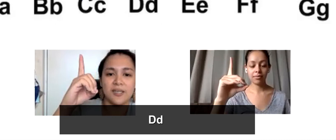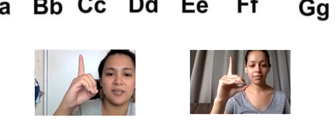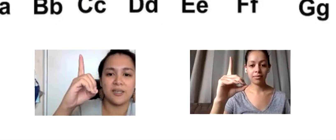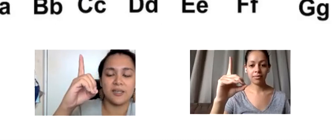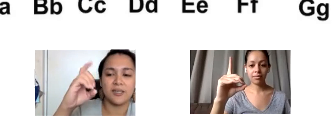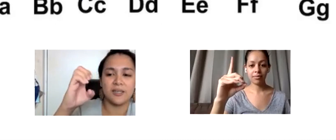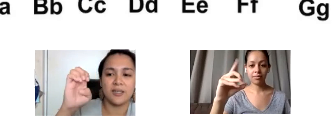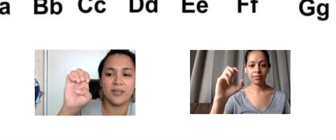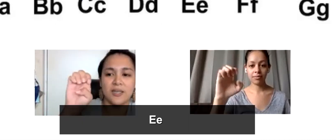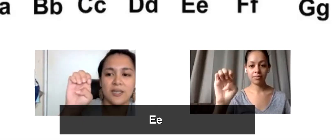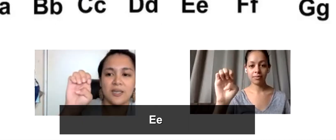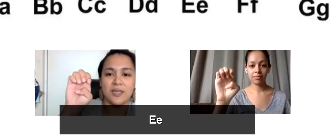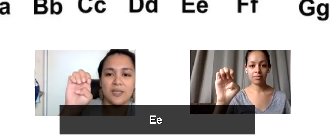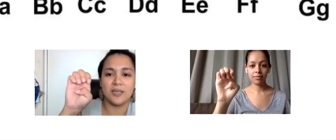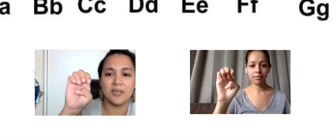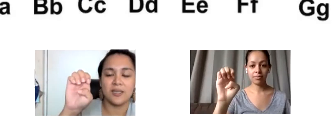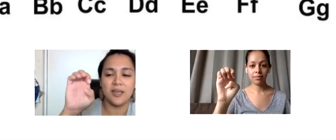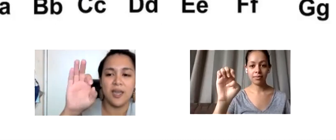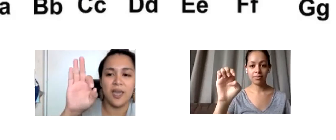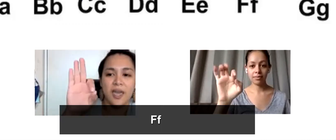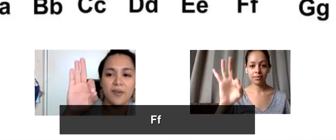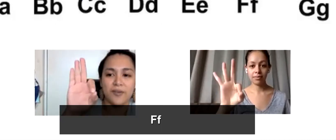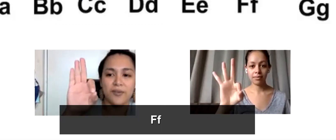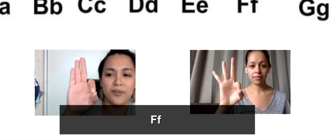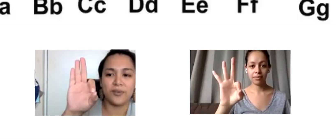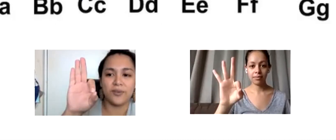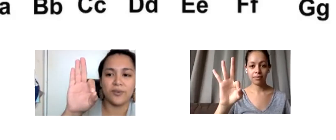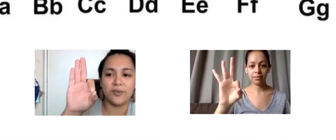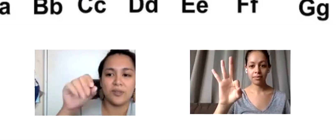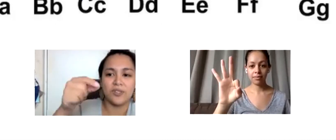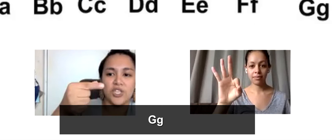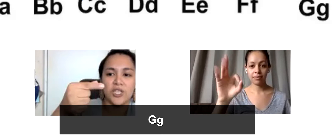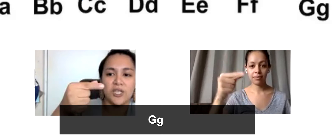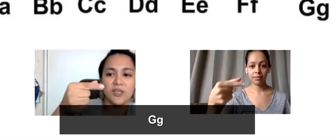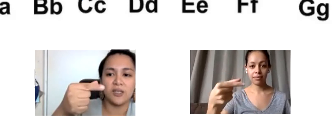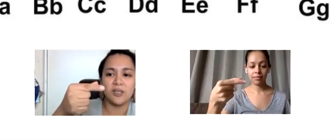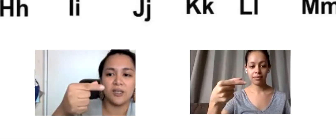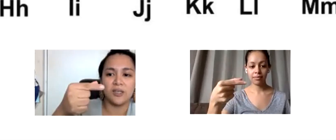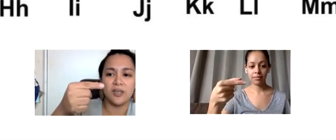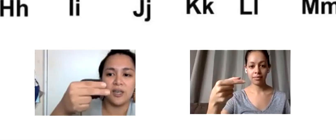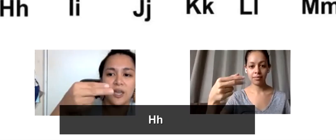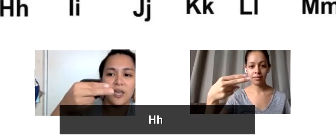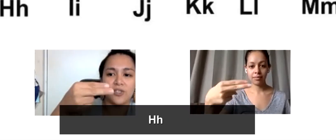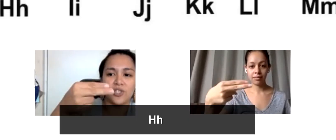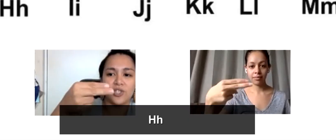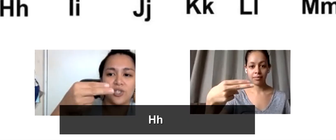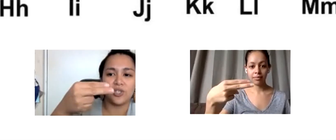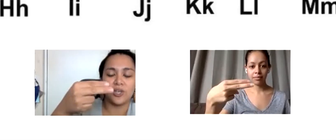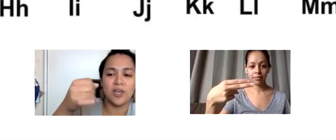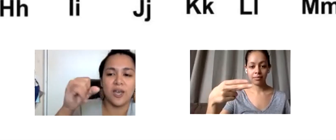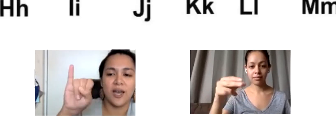D, E, F, G,